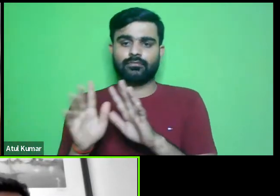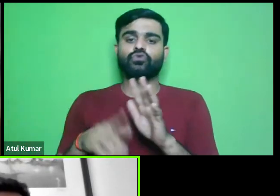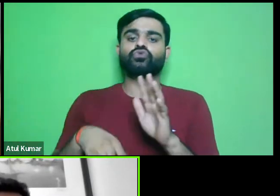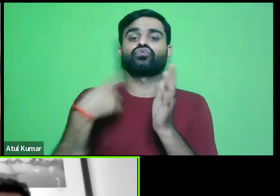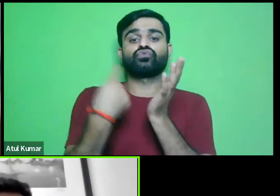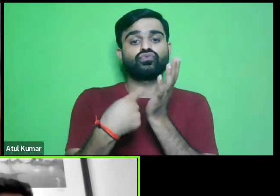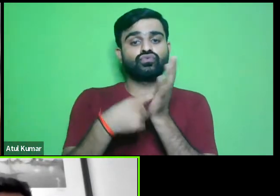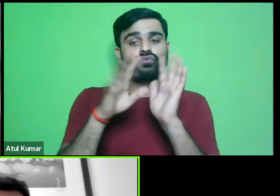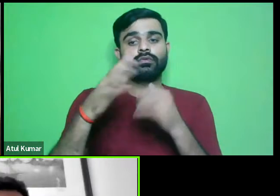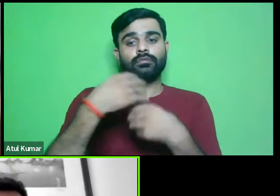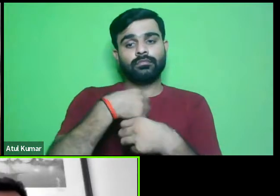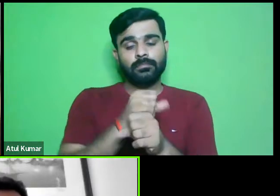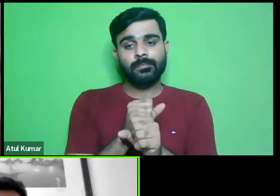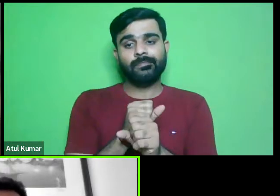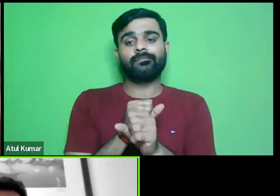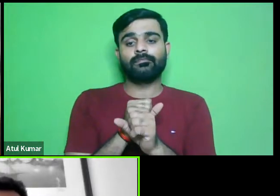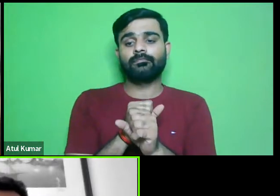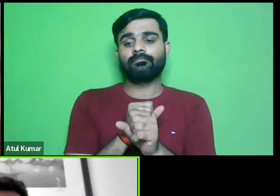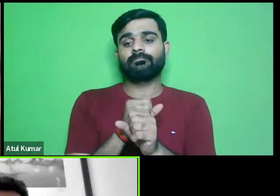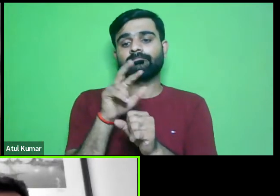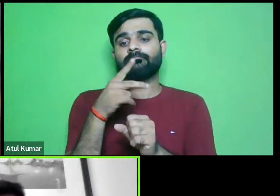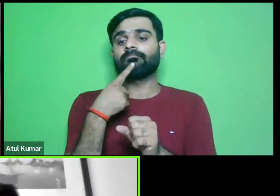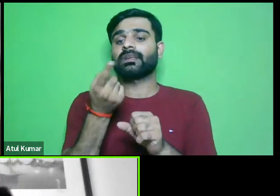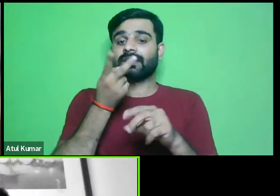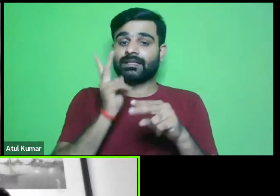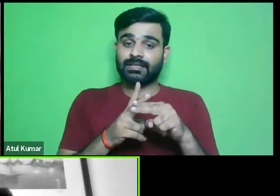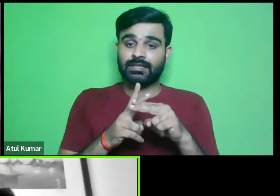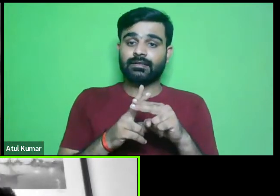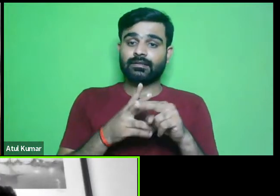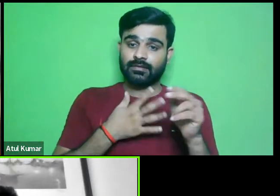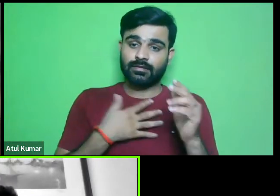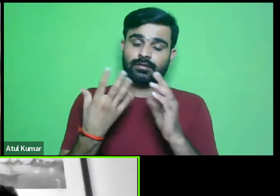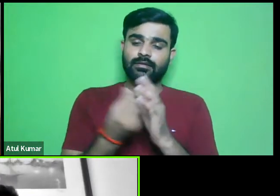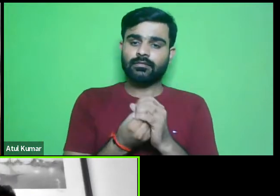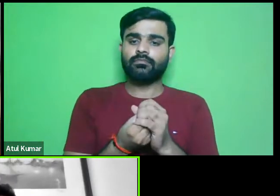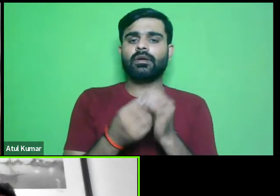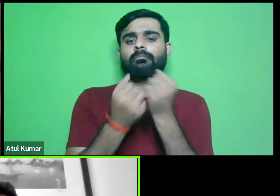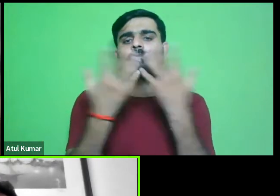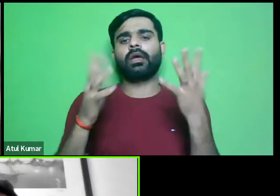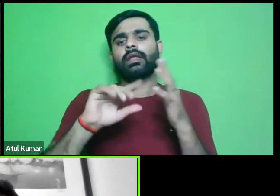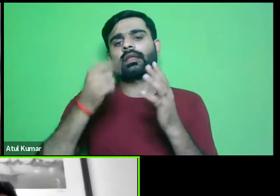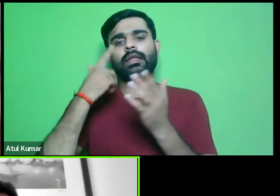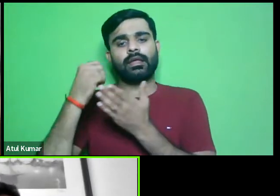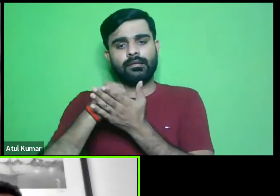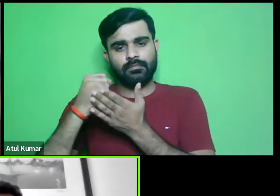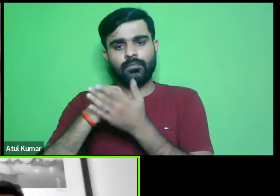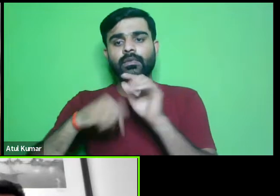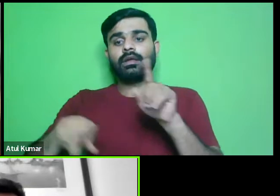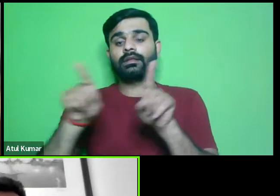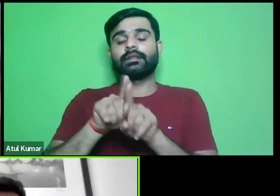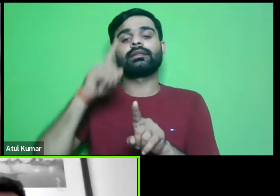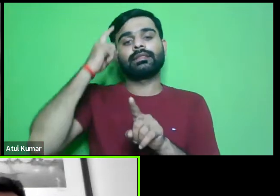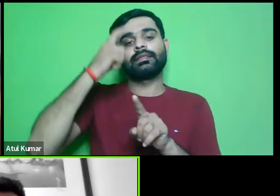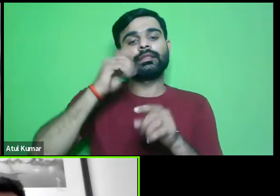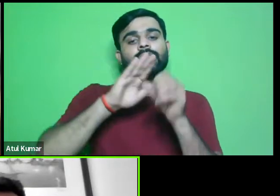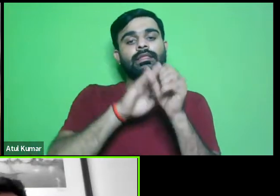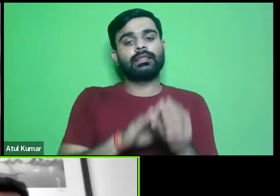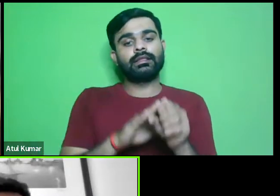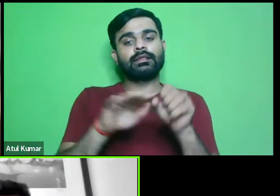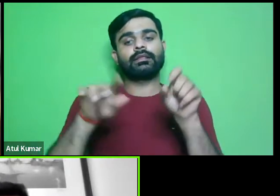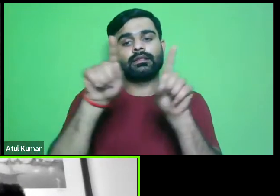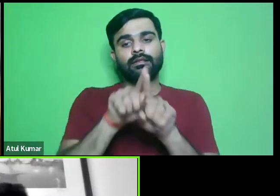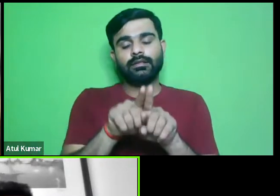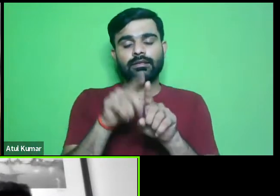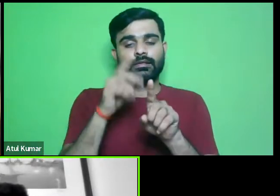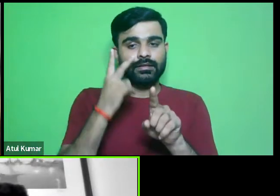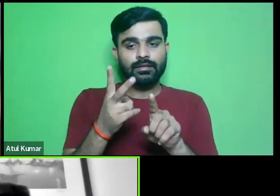human right-based, I think, life forms that are accruing from many of these practices. But like just taking discrimination as